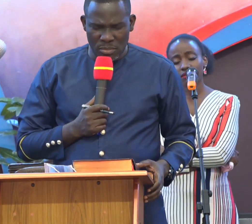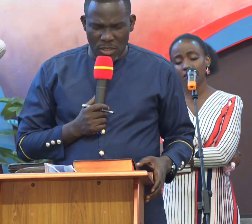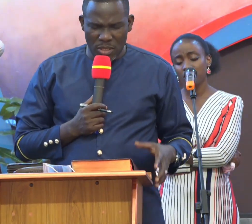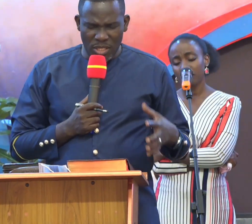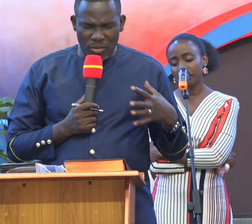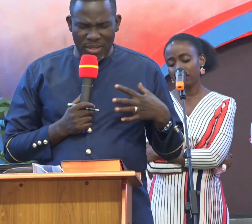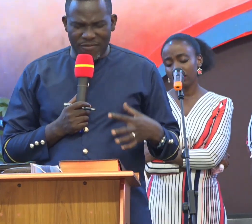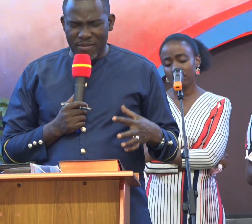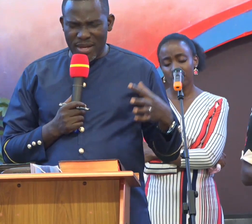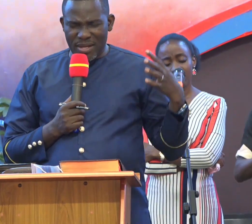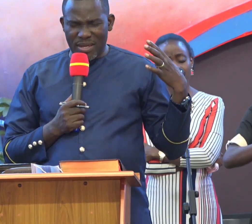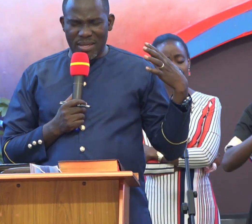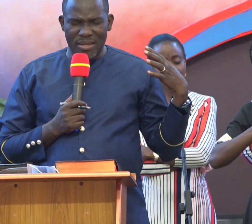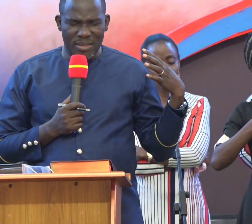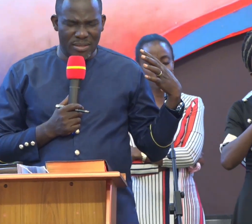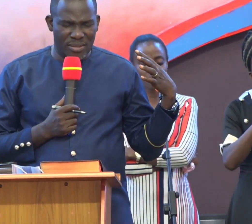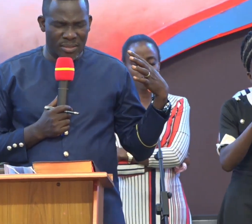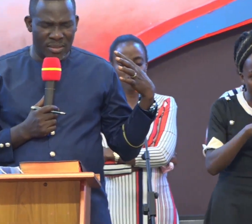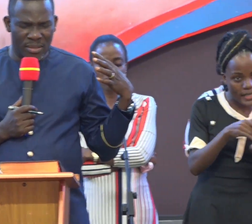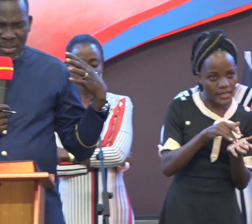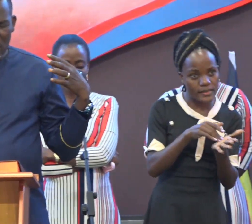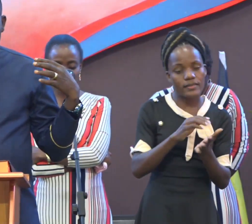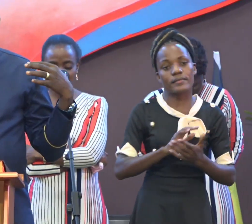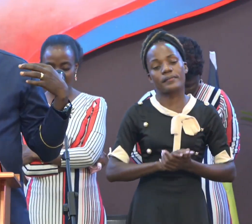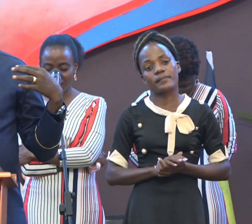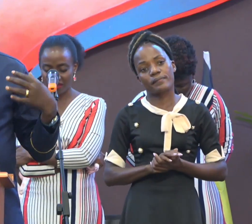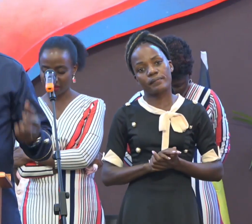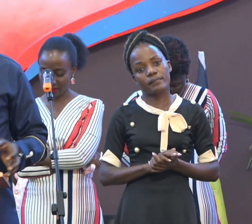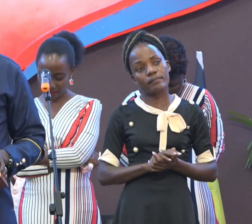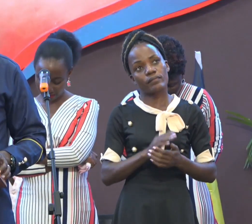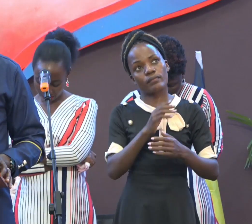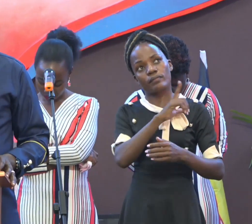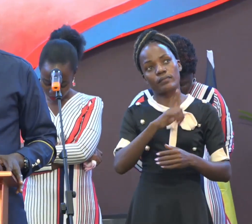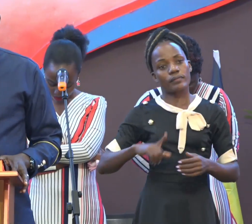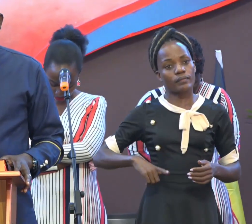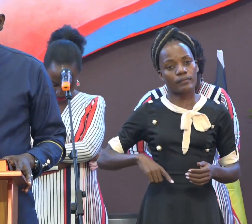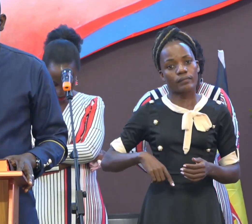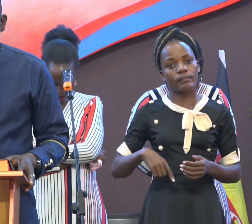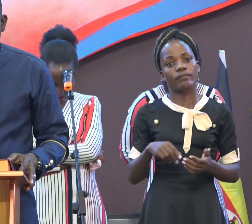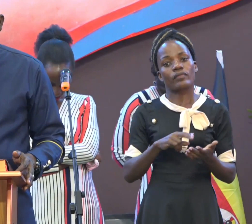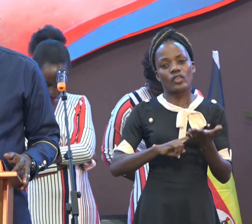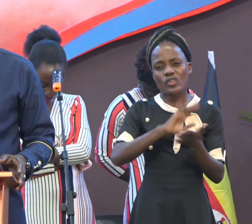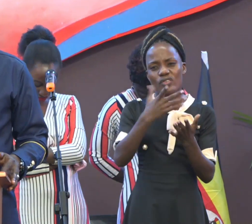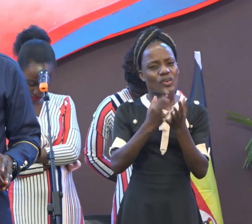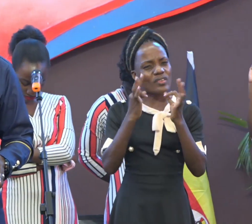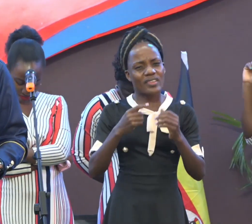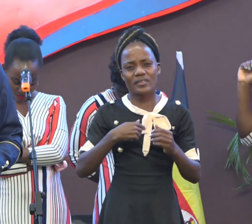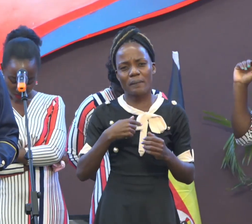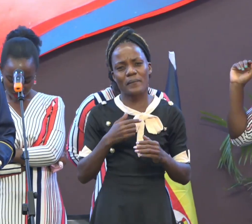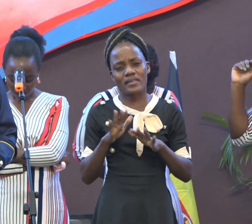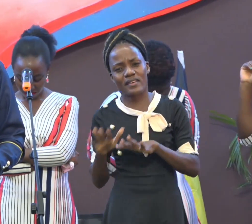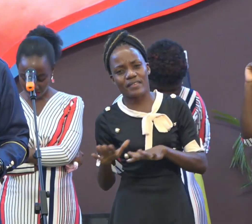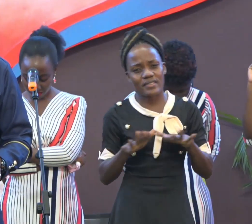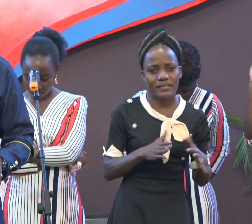blessing. Kozesa obunafu wange. Use my weakness, Lord. Ebinkaabizza. That has made